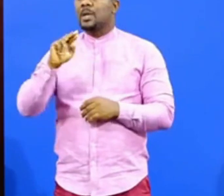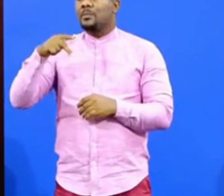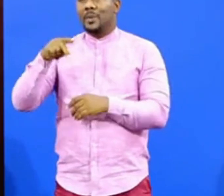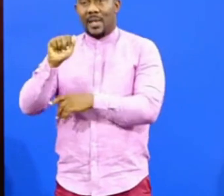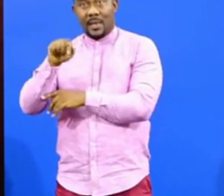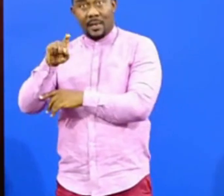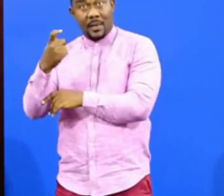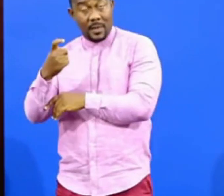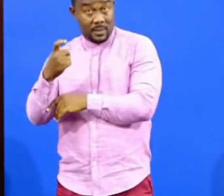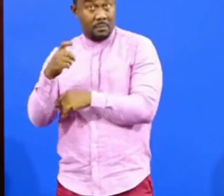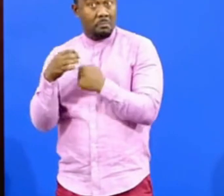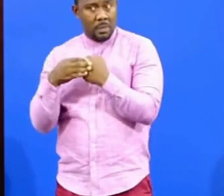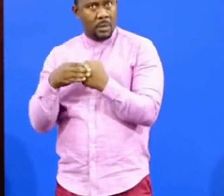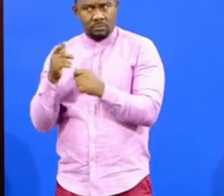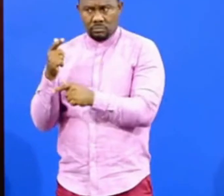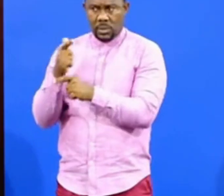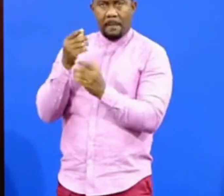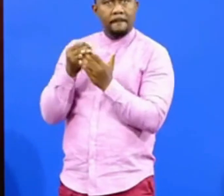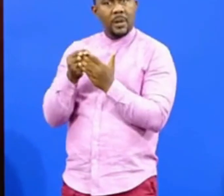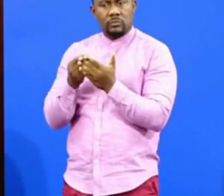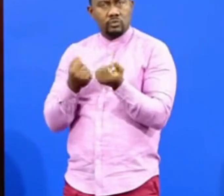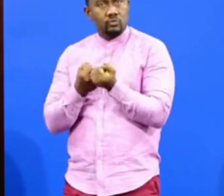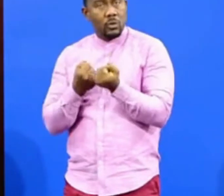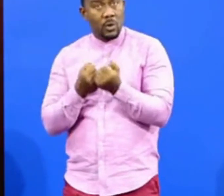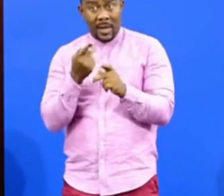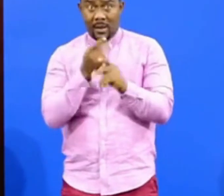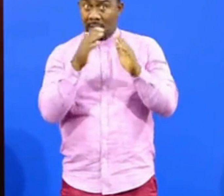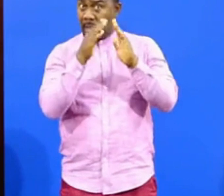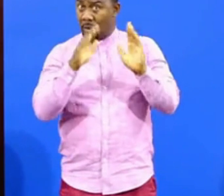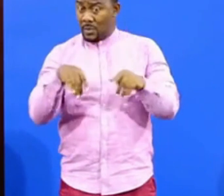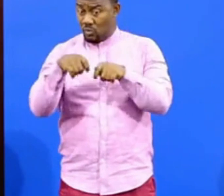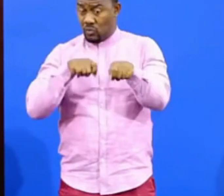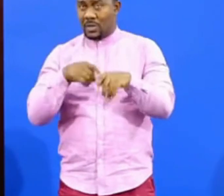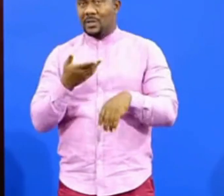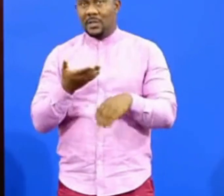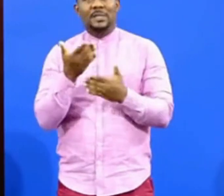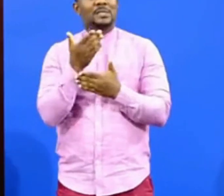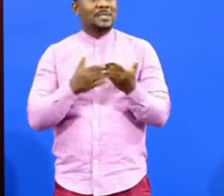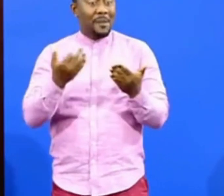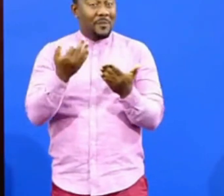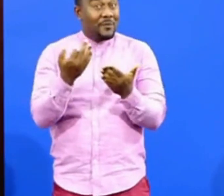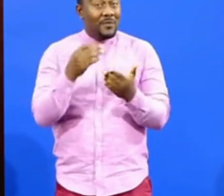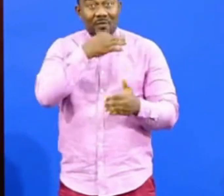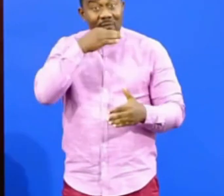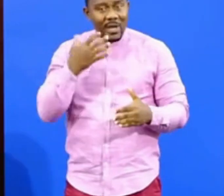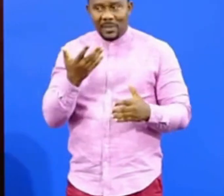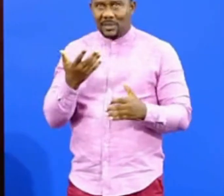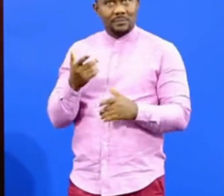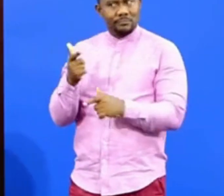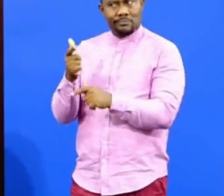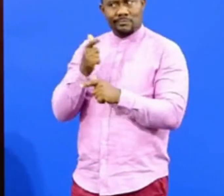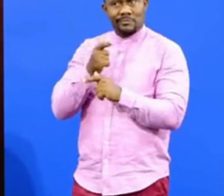50 million cedi credit line towards this warehouse receipt financing. So some farmers have already started to access loans